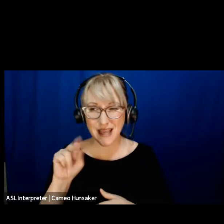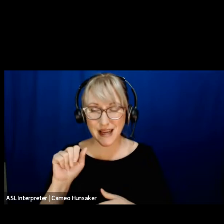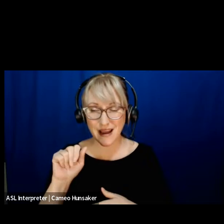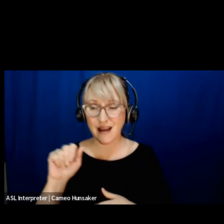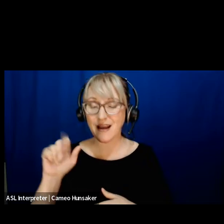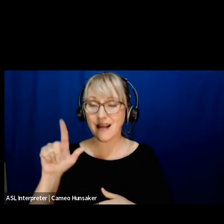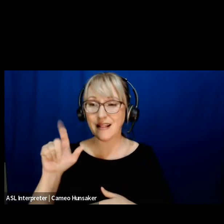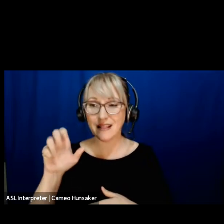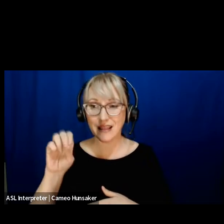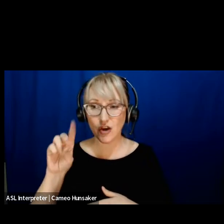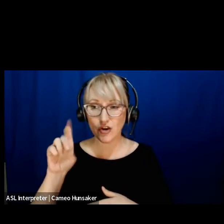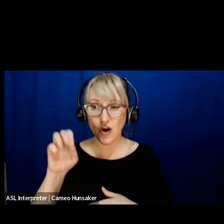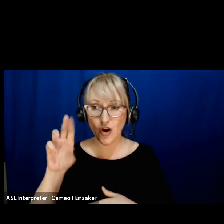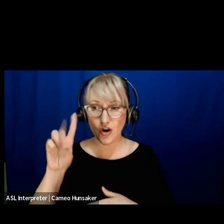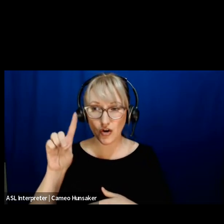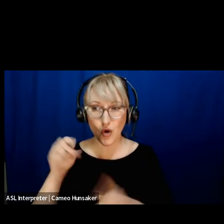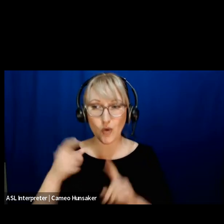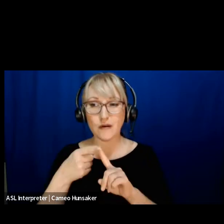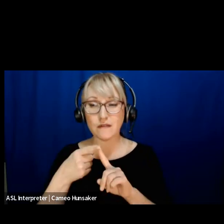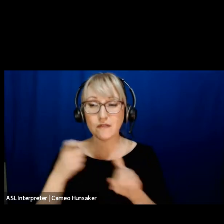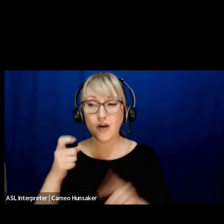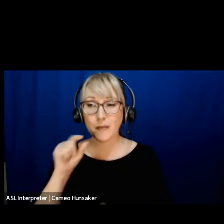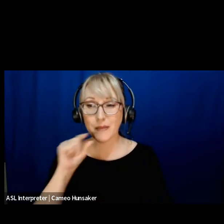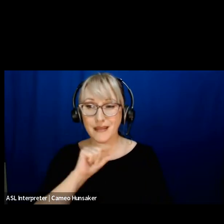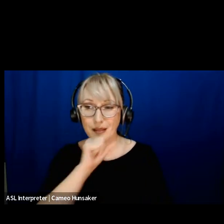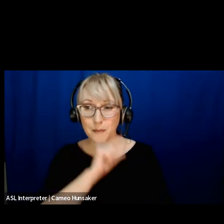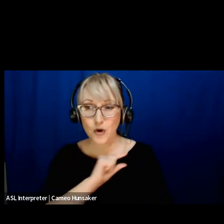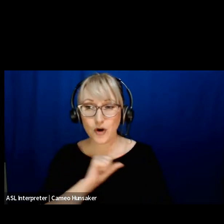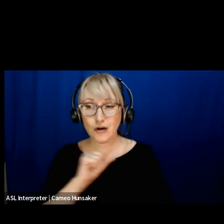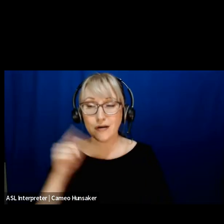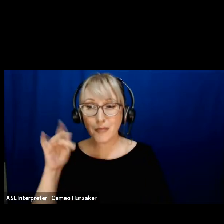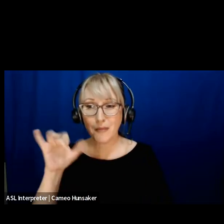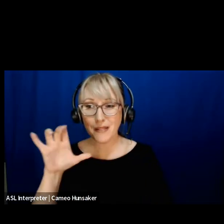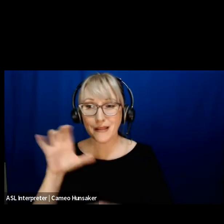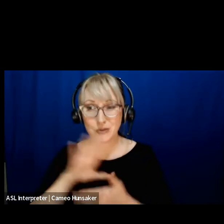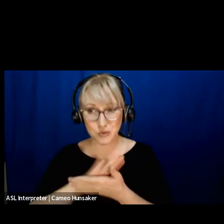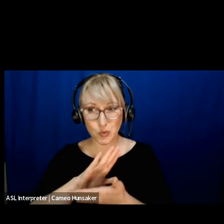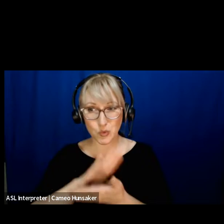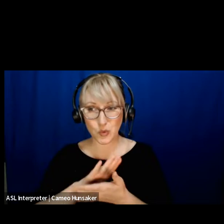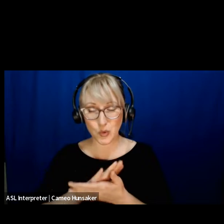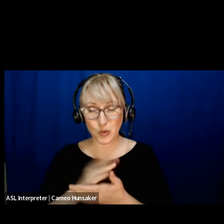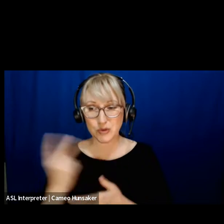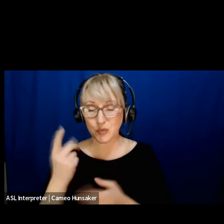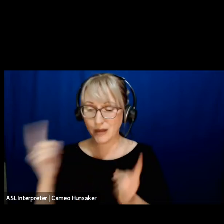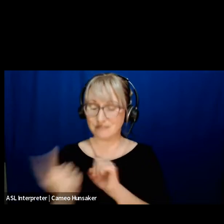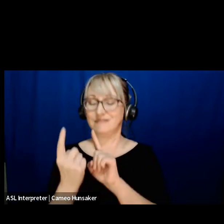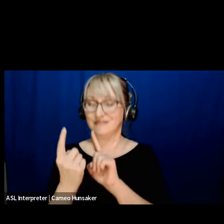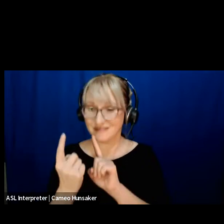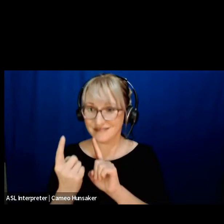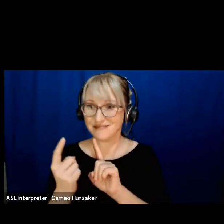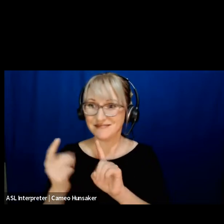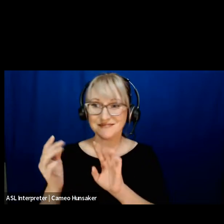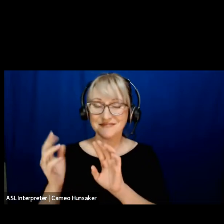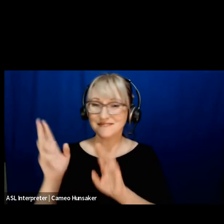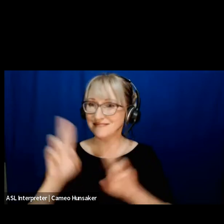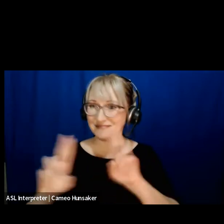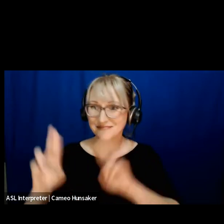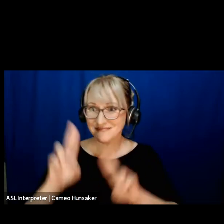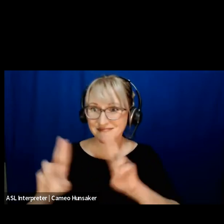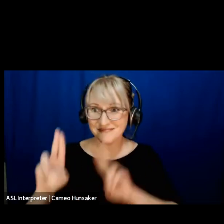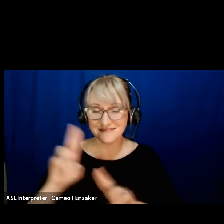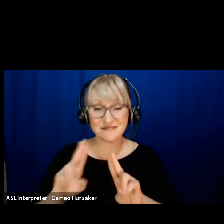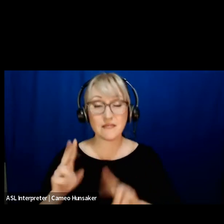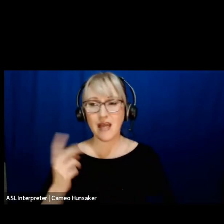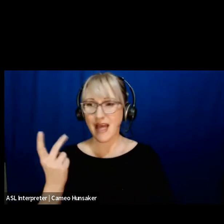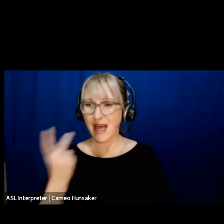Public Schools. We kind of crossed paths at the Walk for Hearing. And so we were talking about how awesome it would be